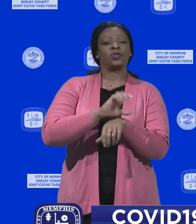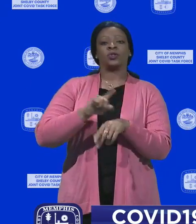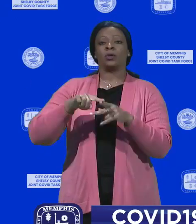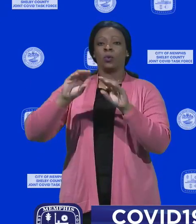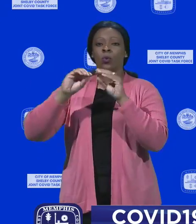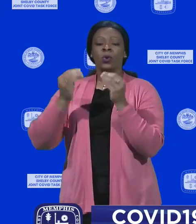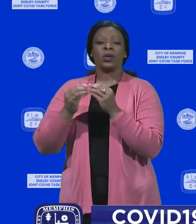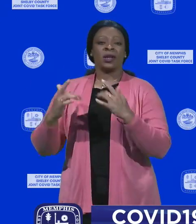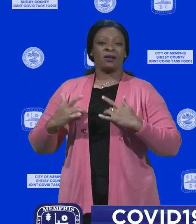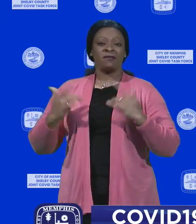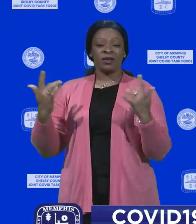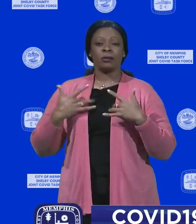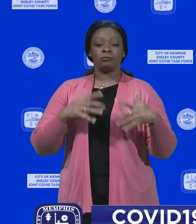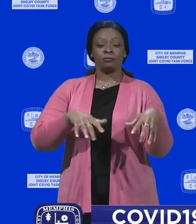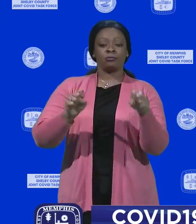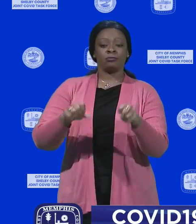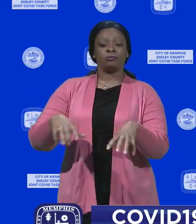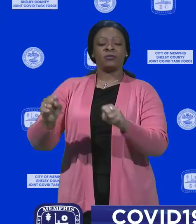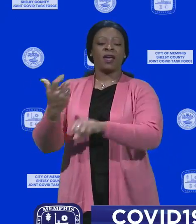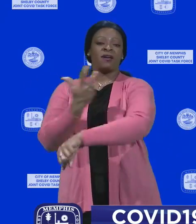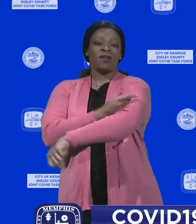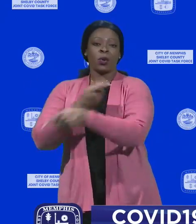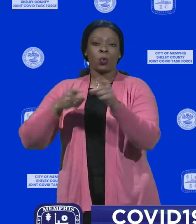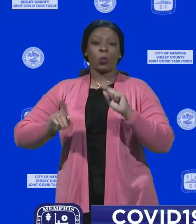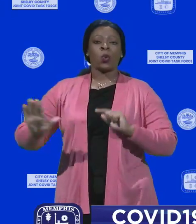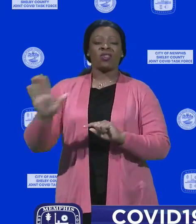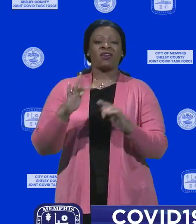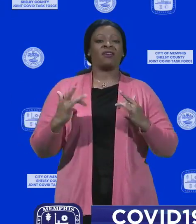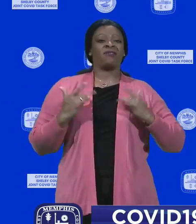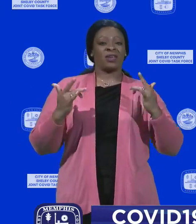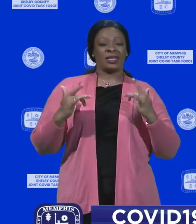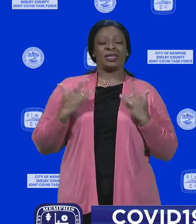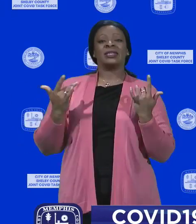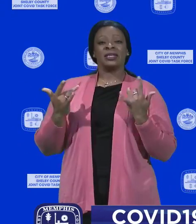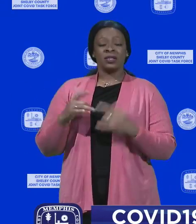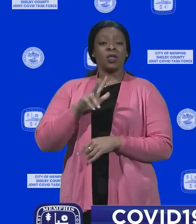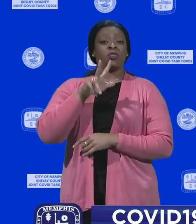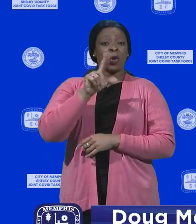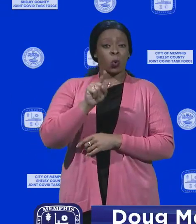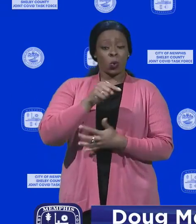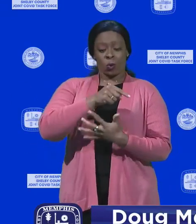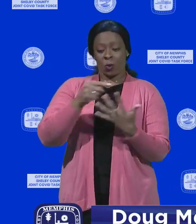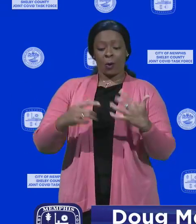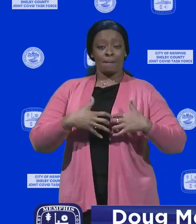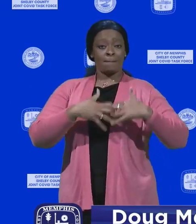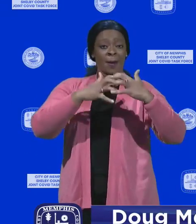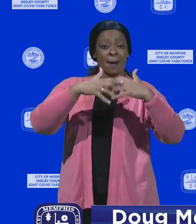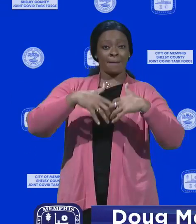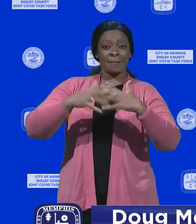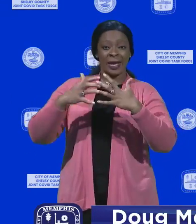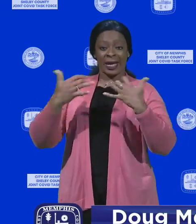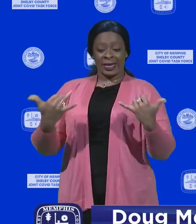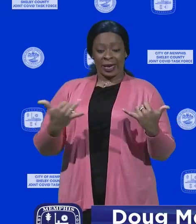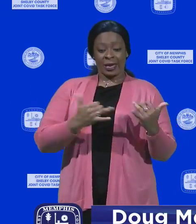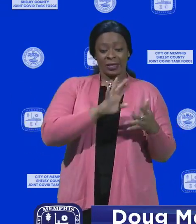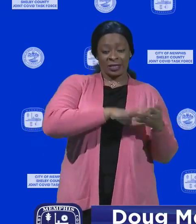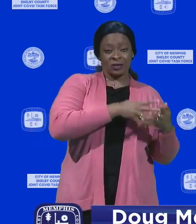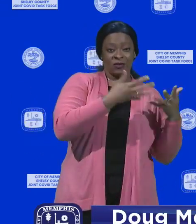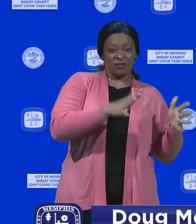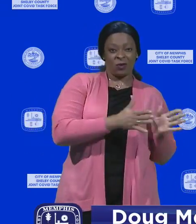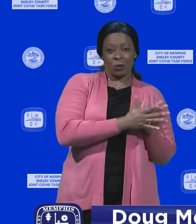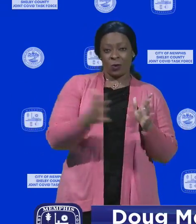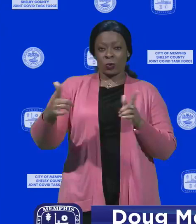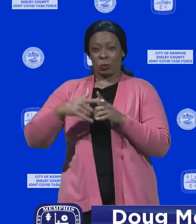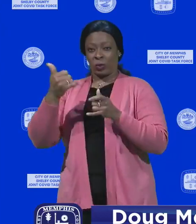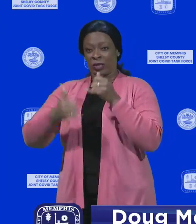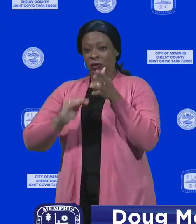and events to host vaccinations during the course of their event. So 31 of those pop-ups scheduled between now and the end of July. We still